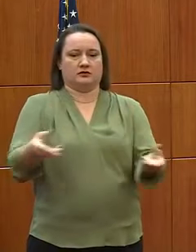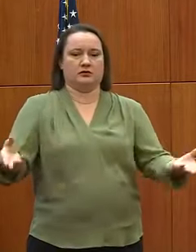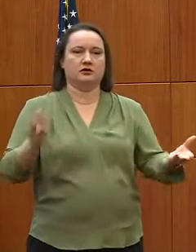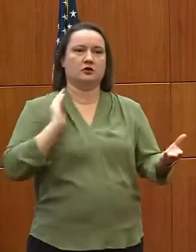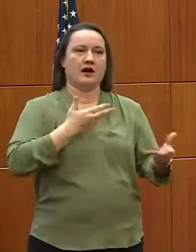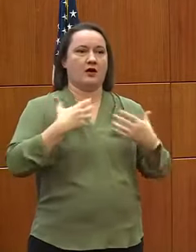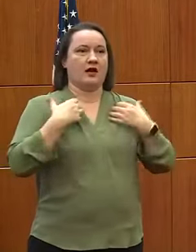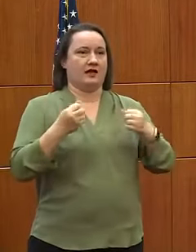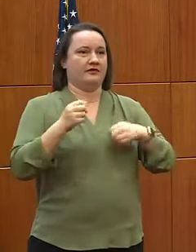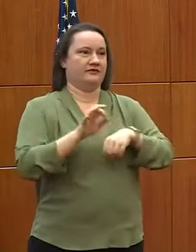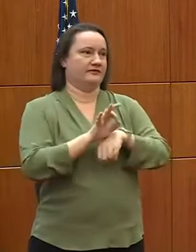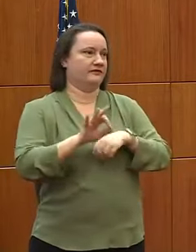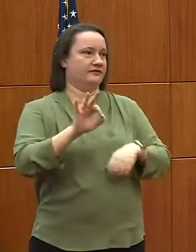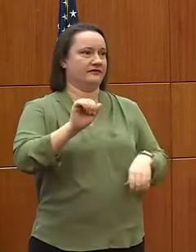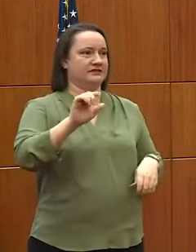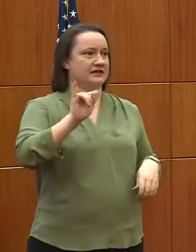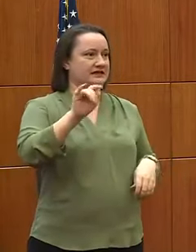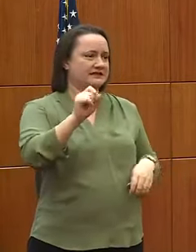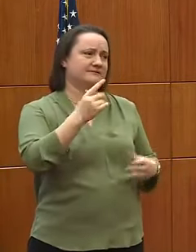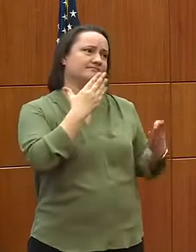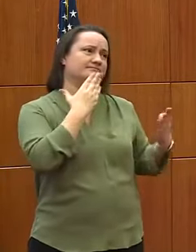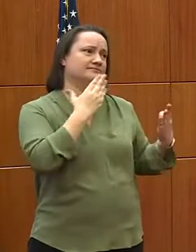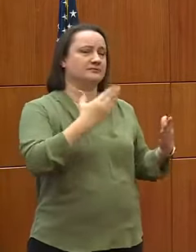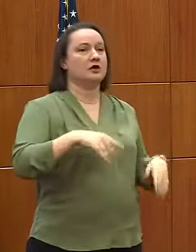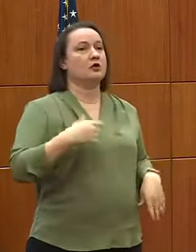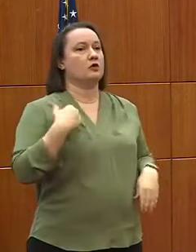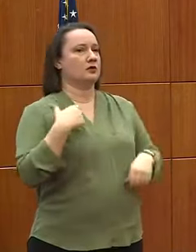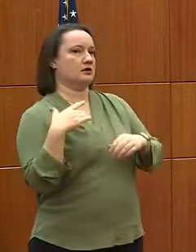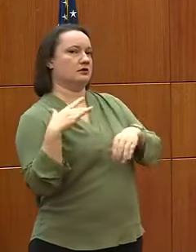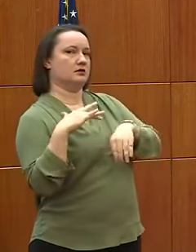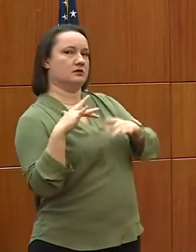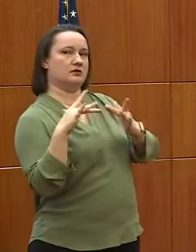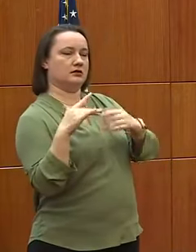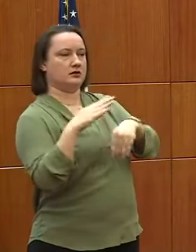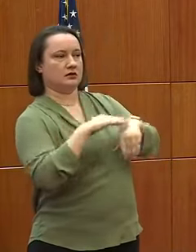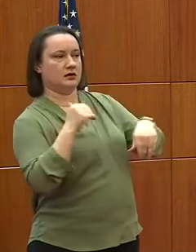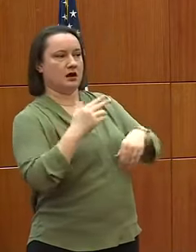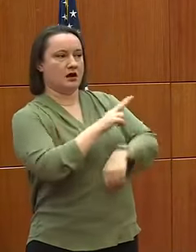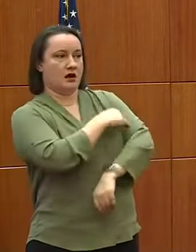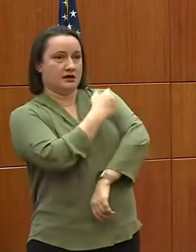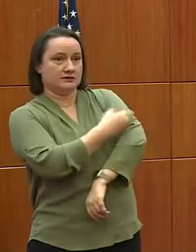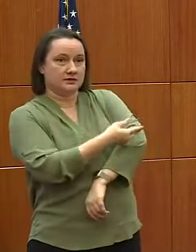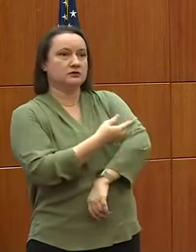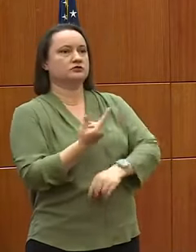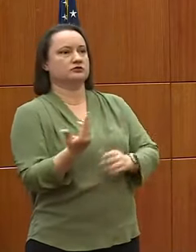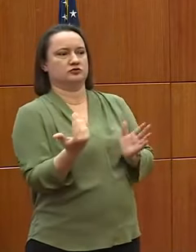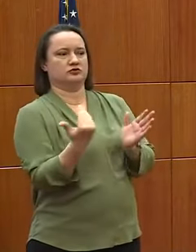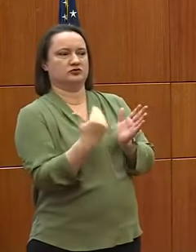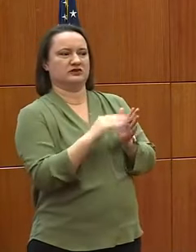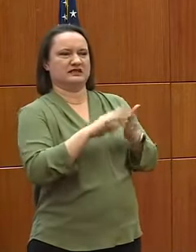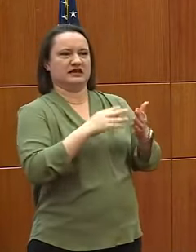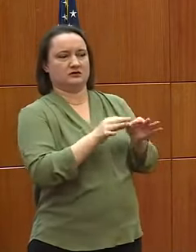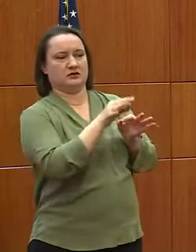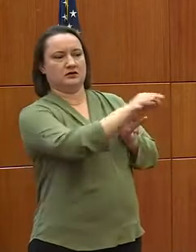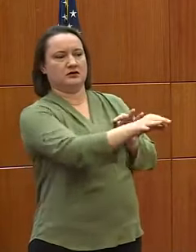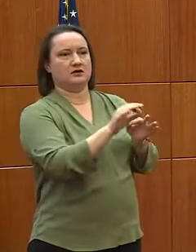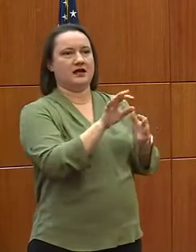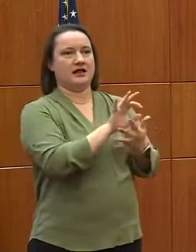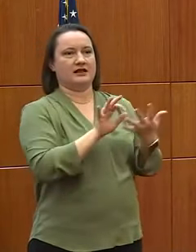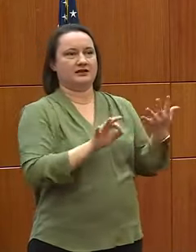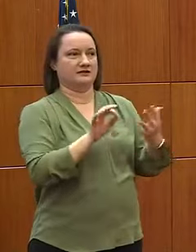facilities, and I thank them. We're calling on hospitals to reschedule elective surgeries, and many